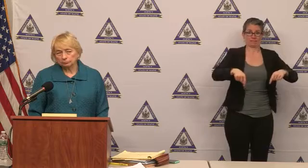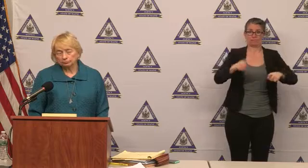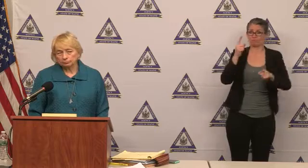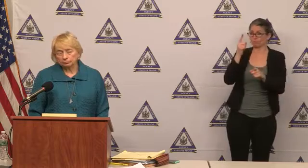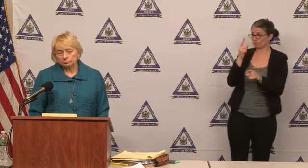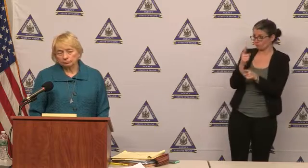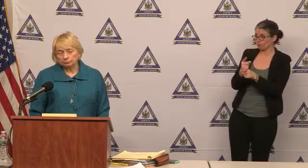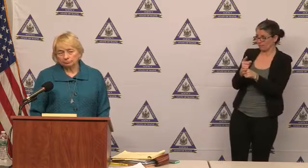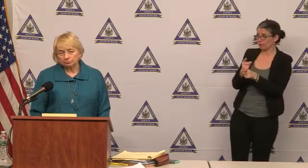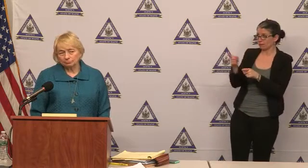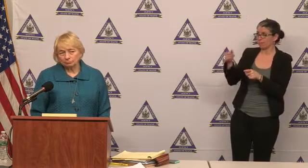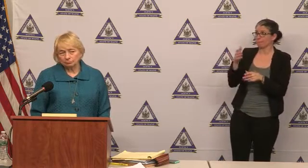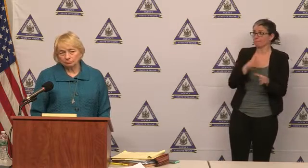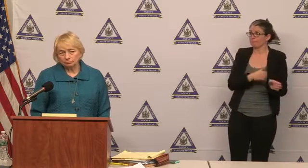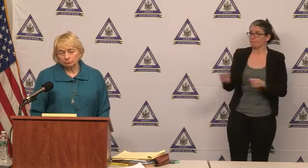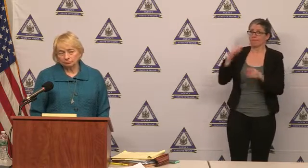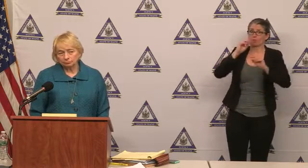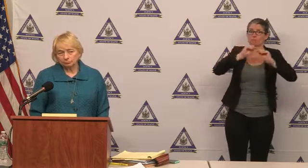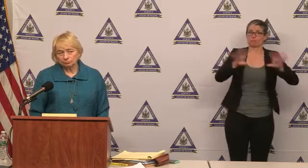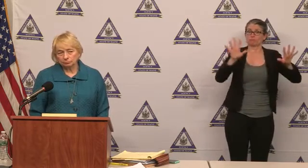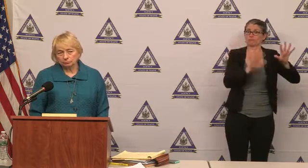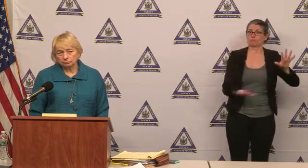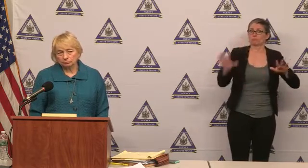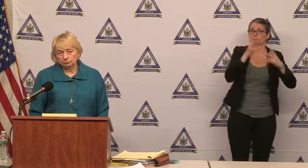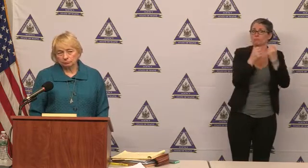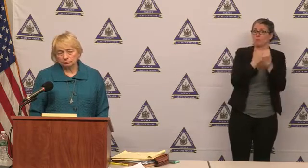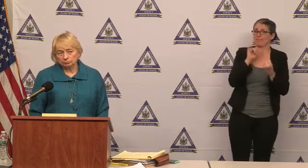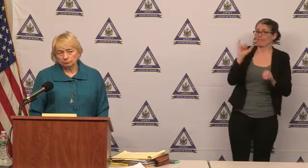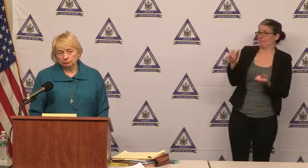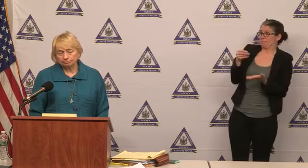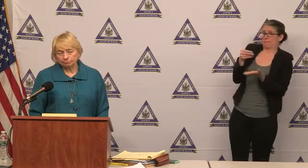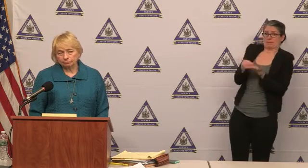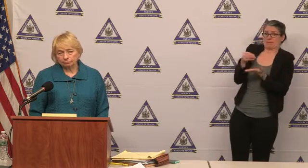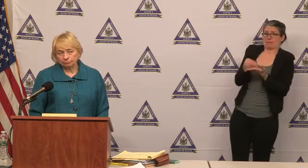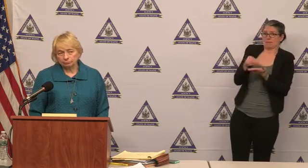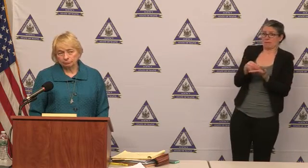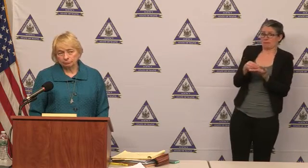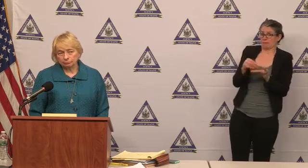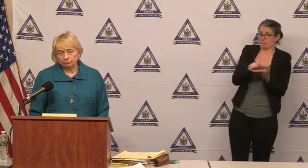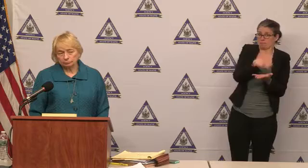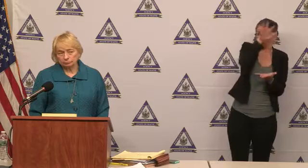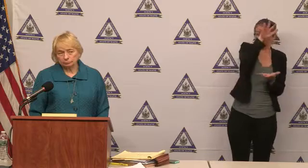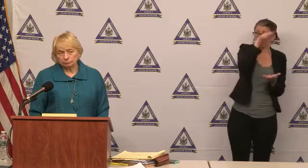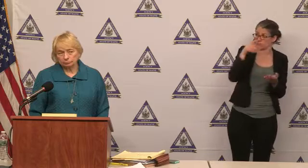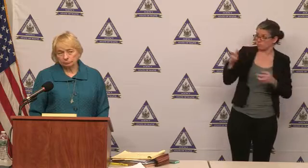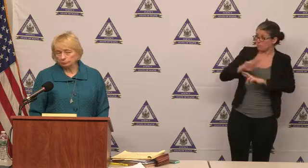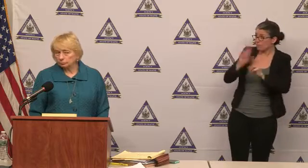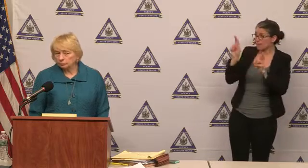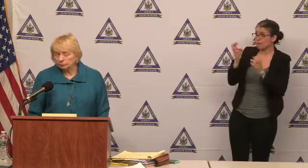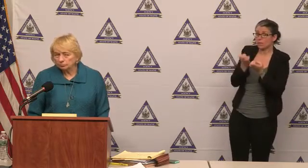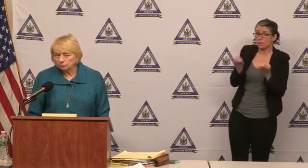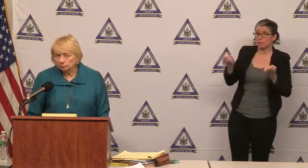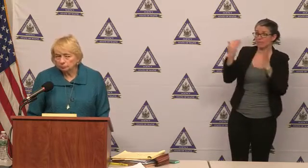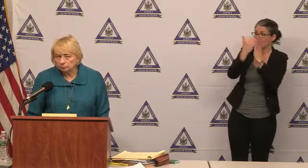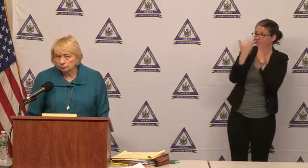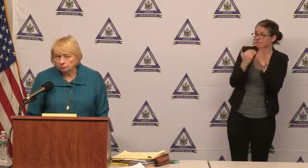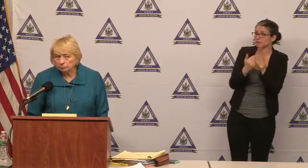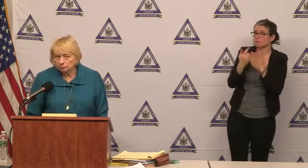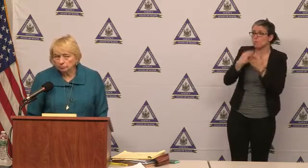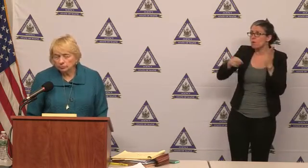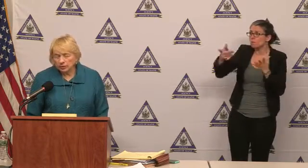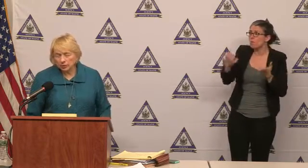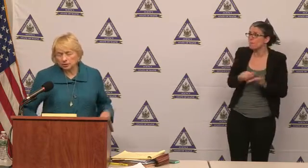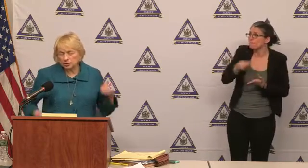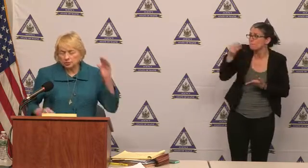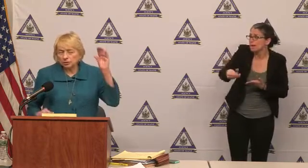money. Where is that equipment? Do you guys have an inventory of them? And has All Clear Emergency Management, who you guys began contracting with